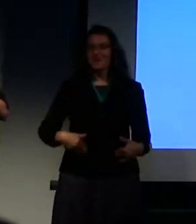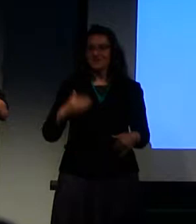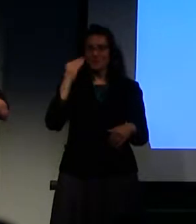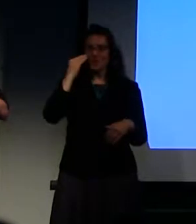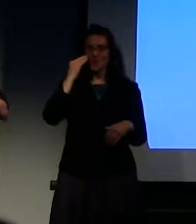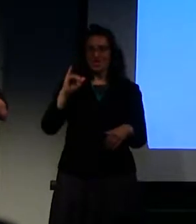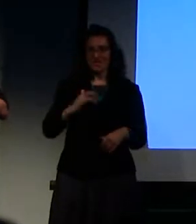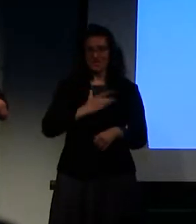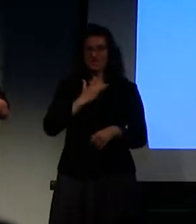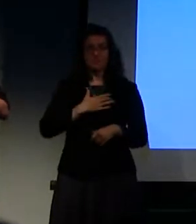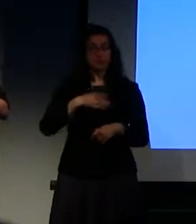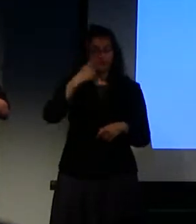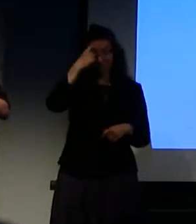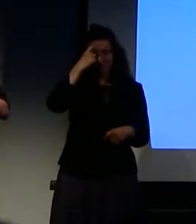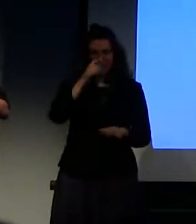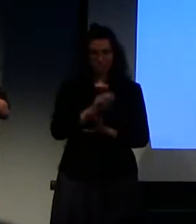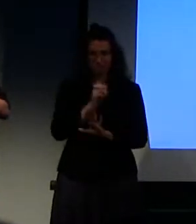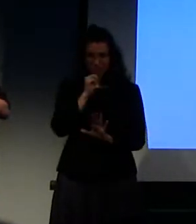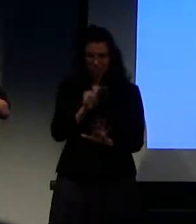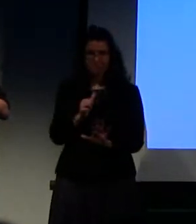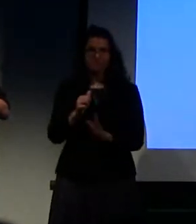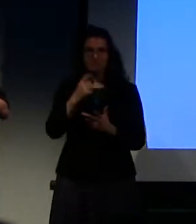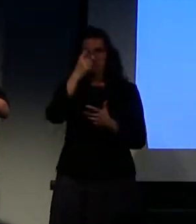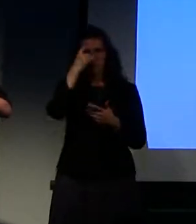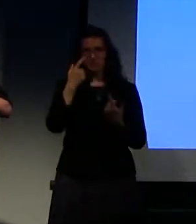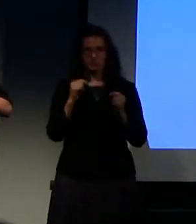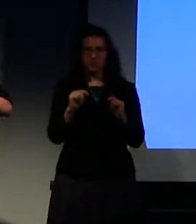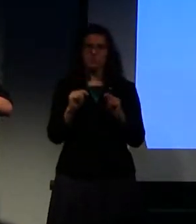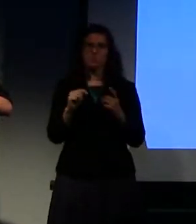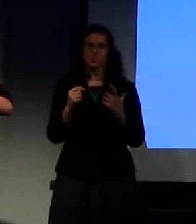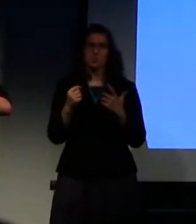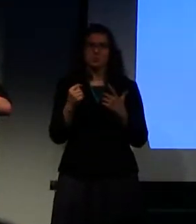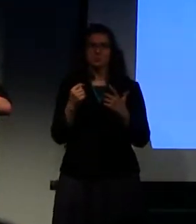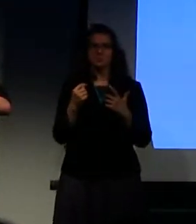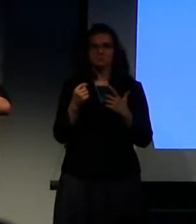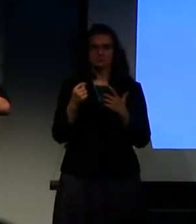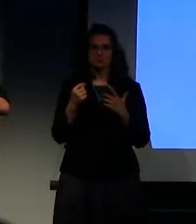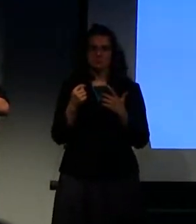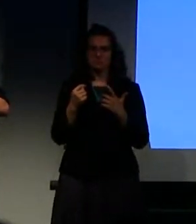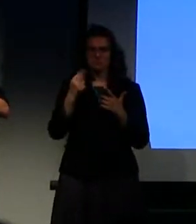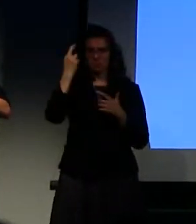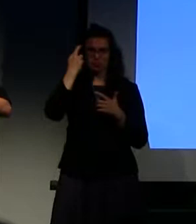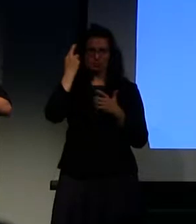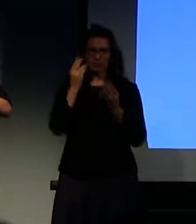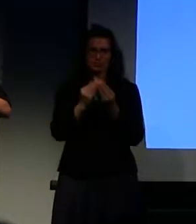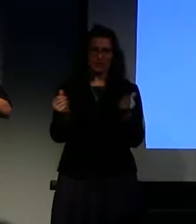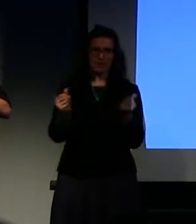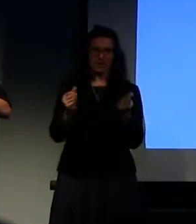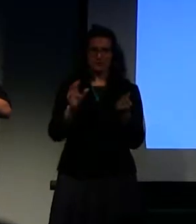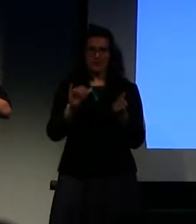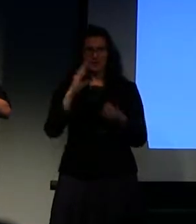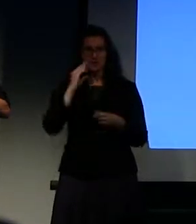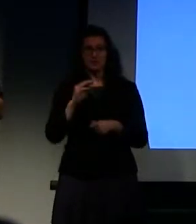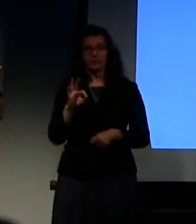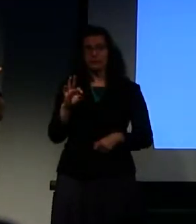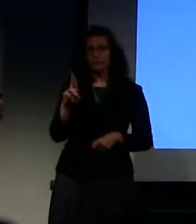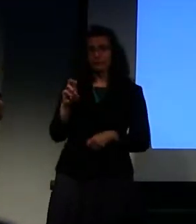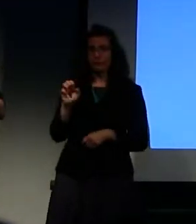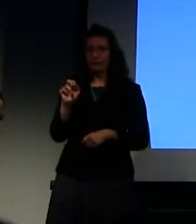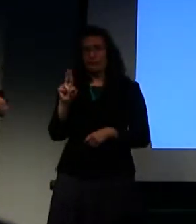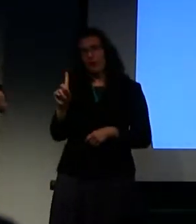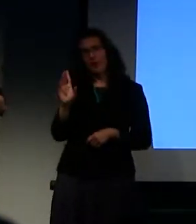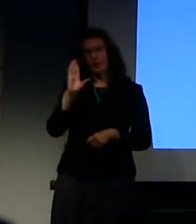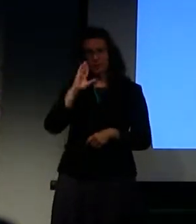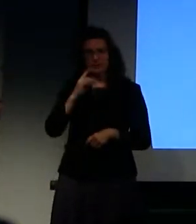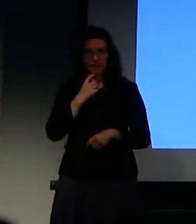My mind tries to rationalize that experience and say, well, this is Freud would say, it's your mother's fault. Come